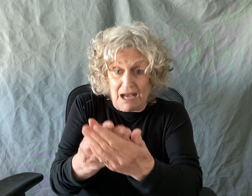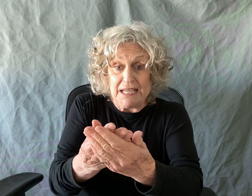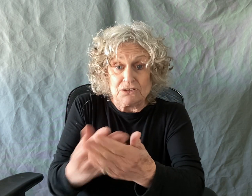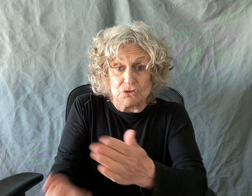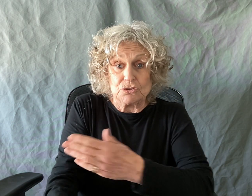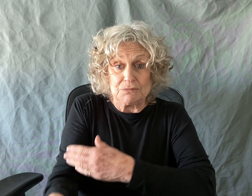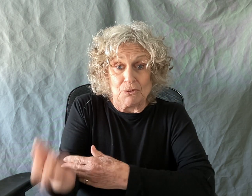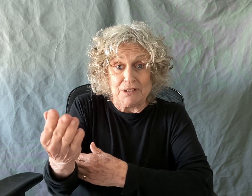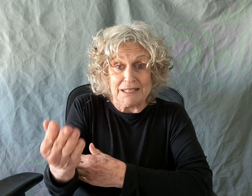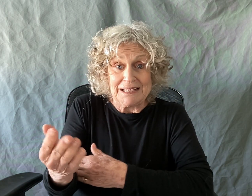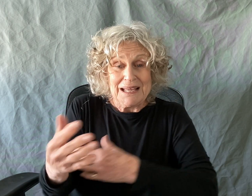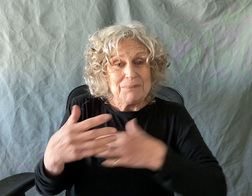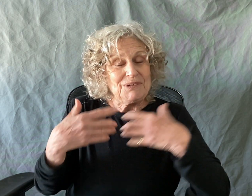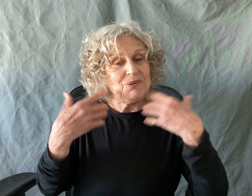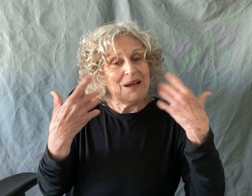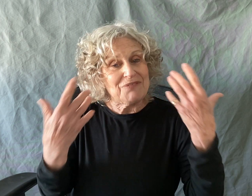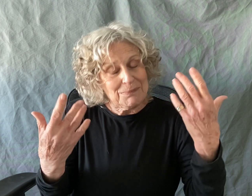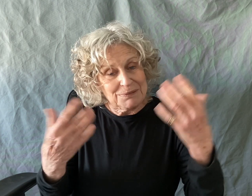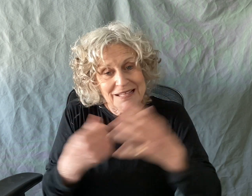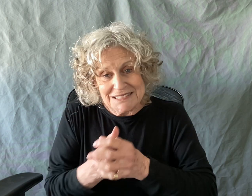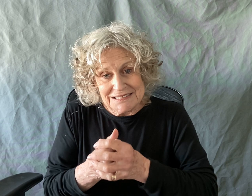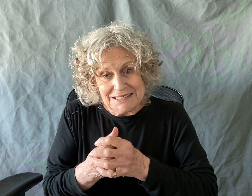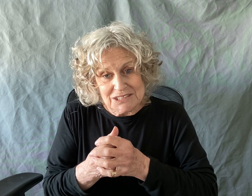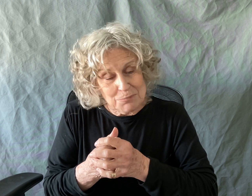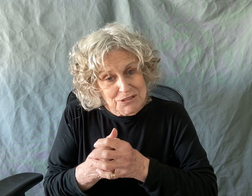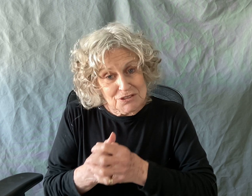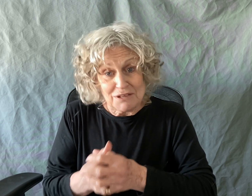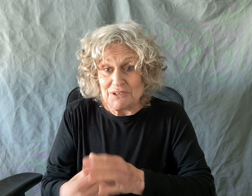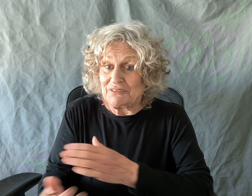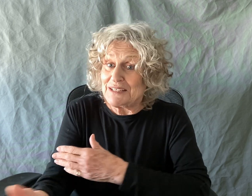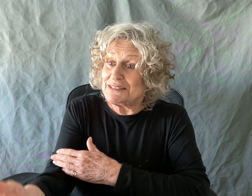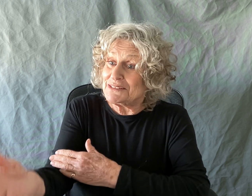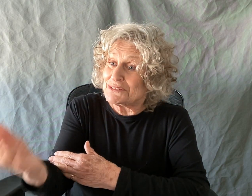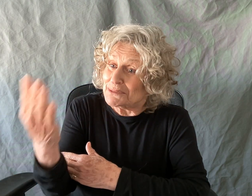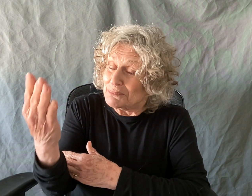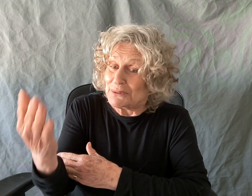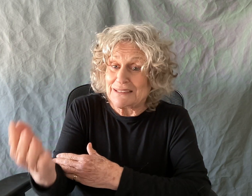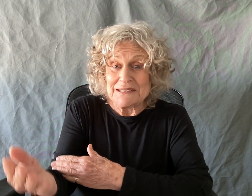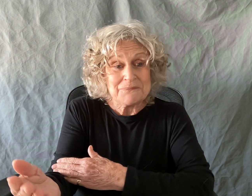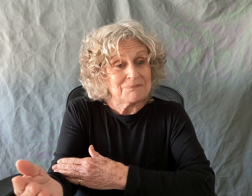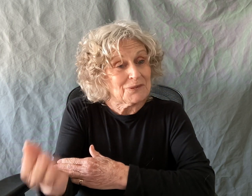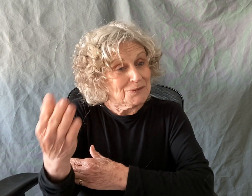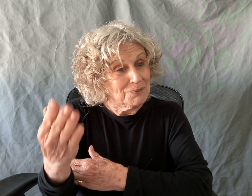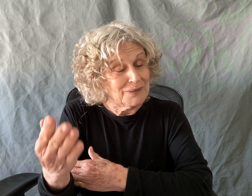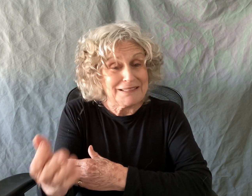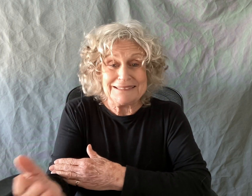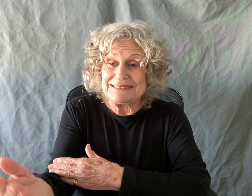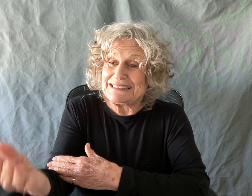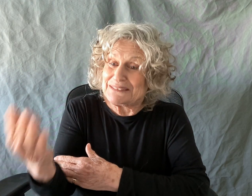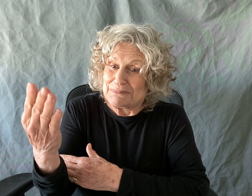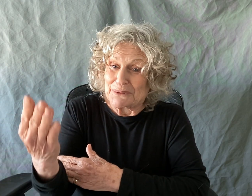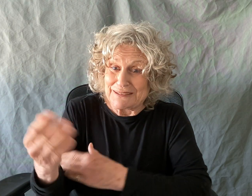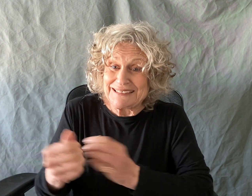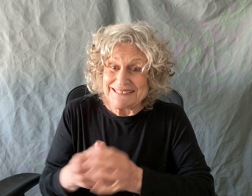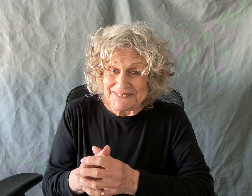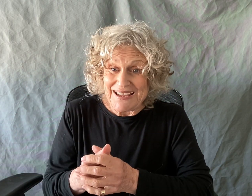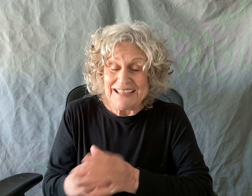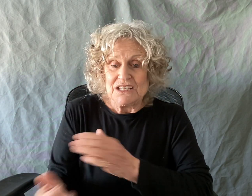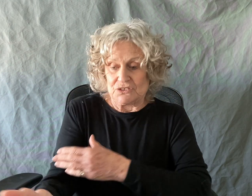sign good morning. But if you have that pleasant expression on your face, it's good morning, good morning, good morning. Okay, so that's